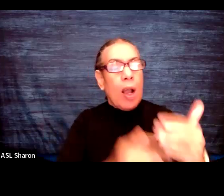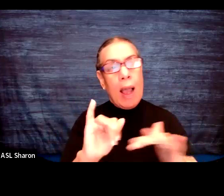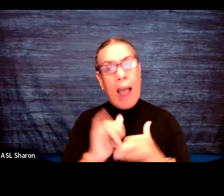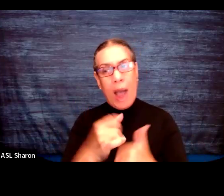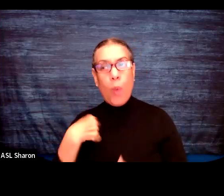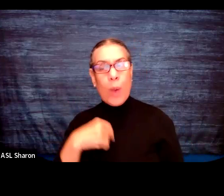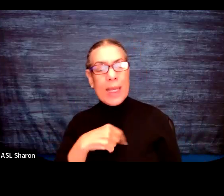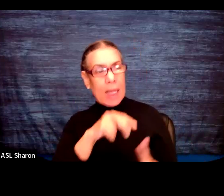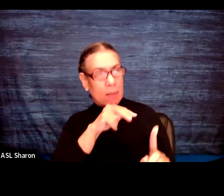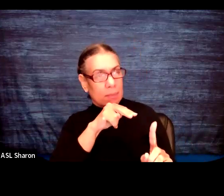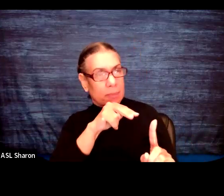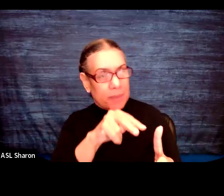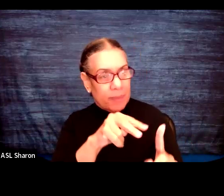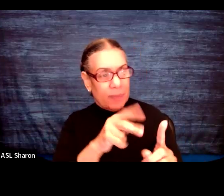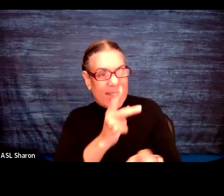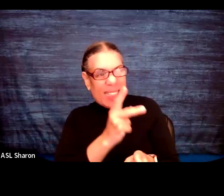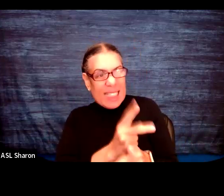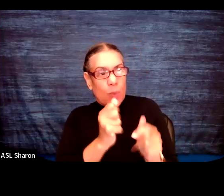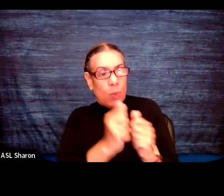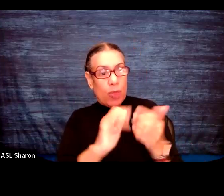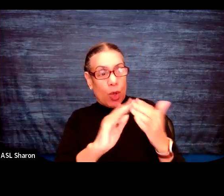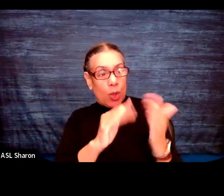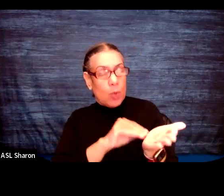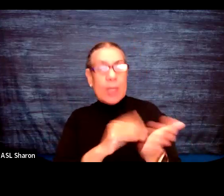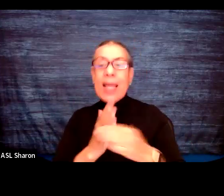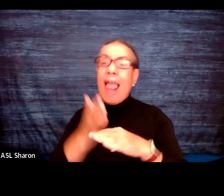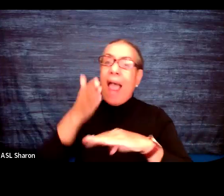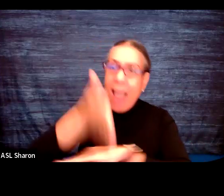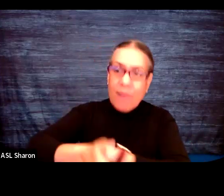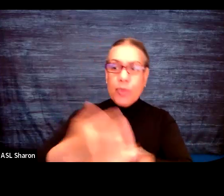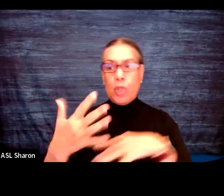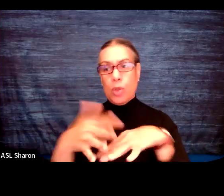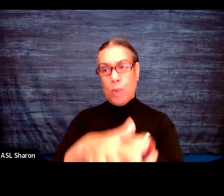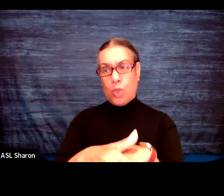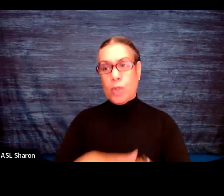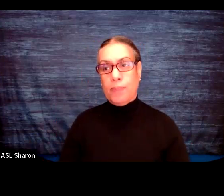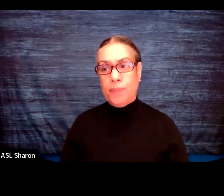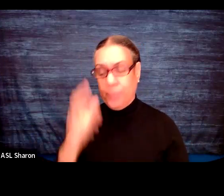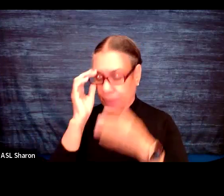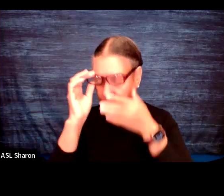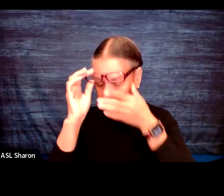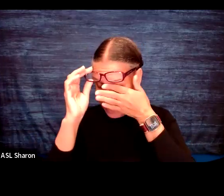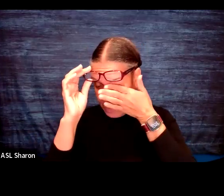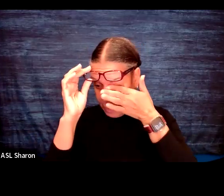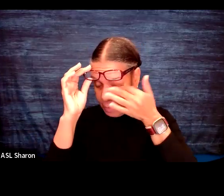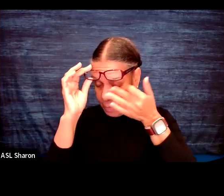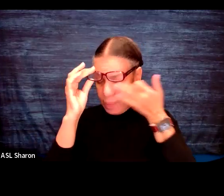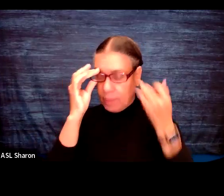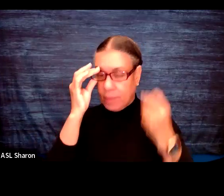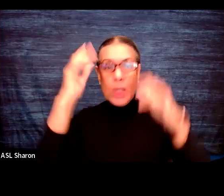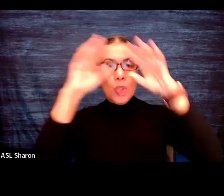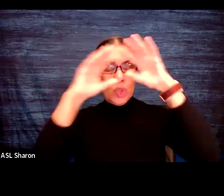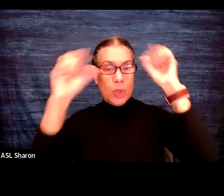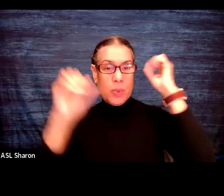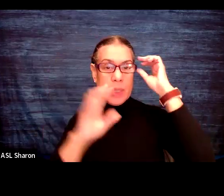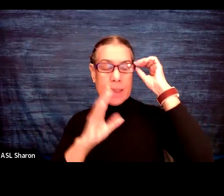with these families and with these communities after the merger has happened. No, it's a great point, Dr. Hawkins. And I think